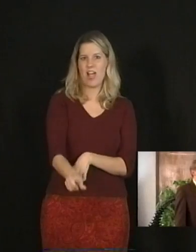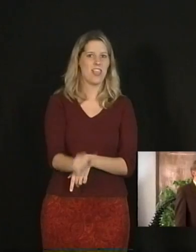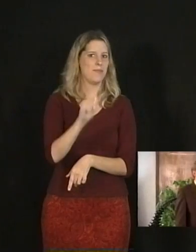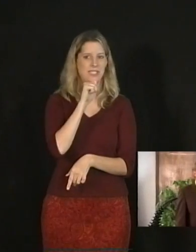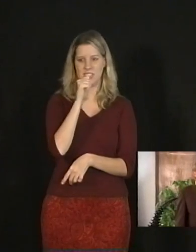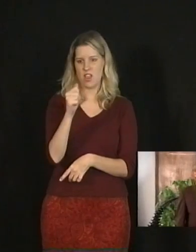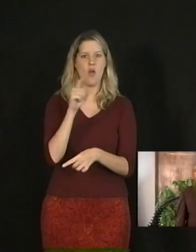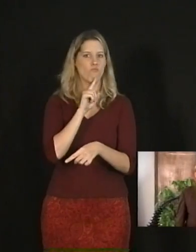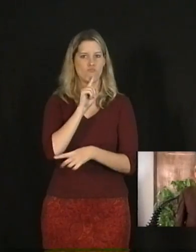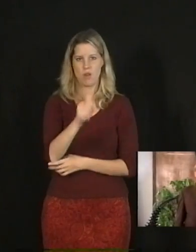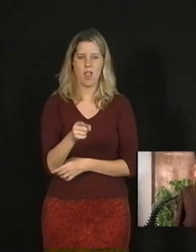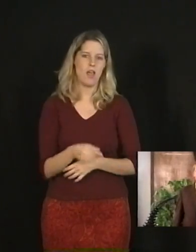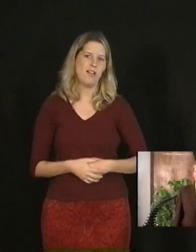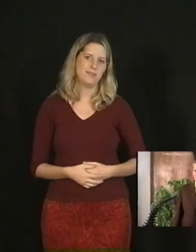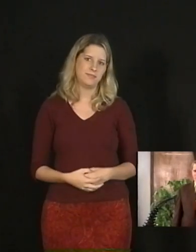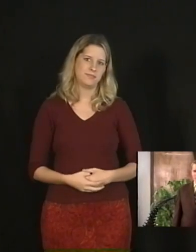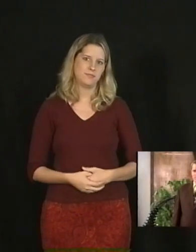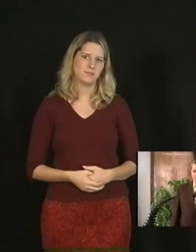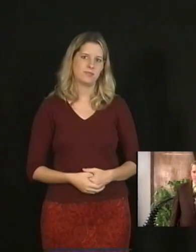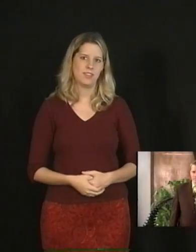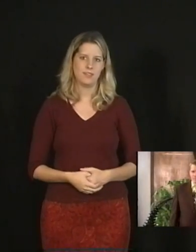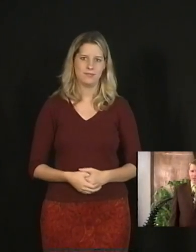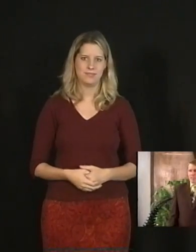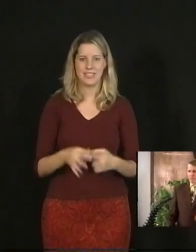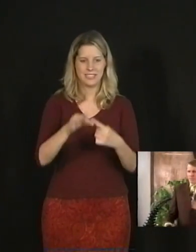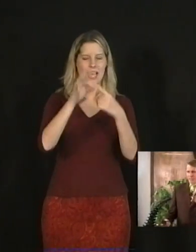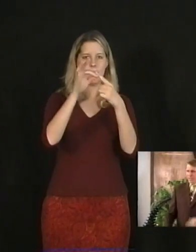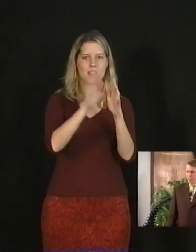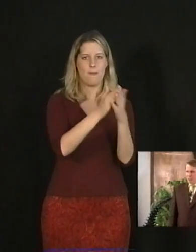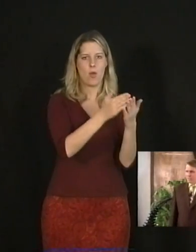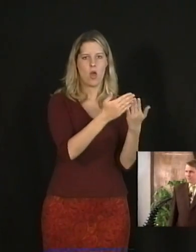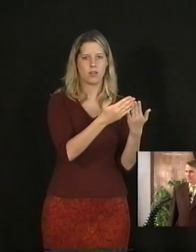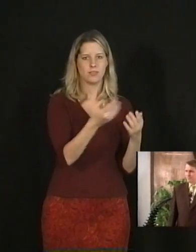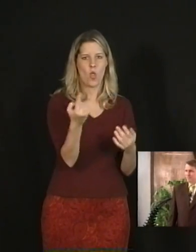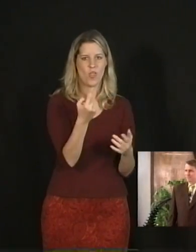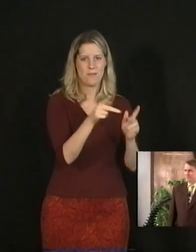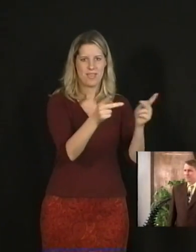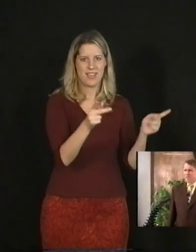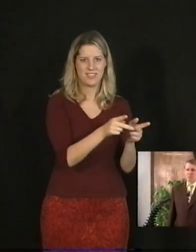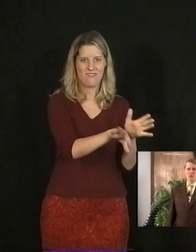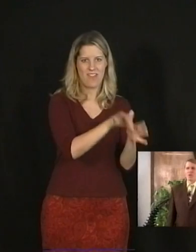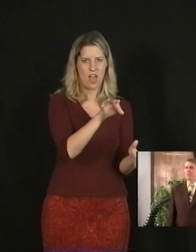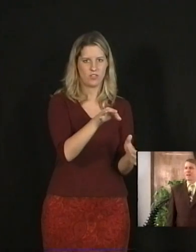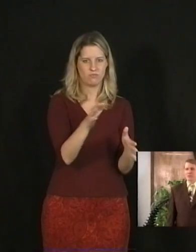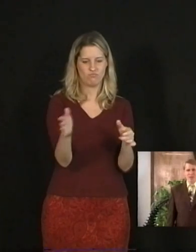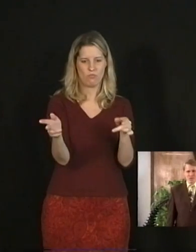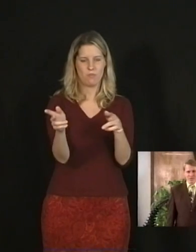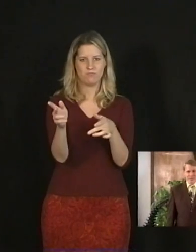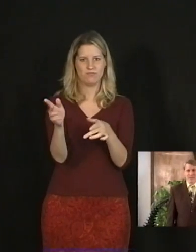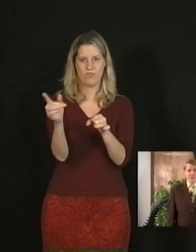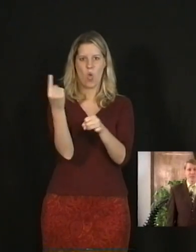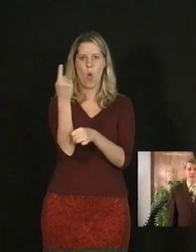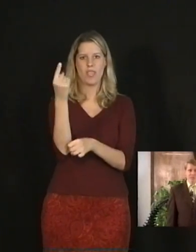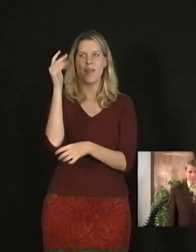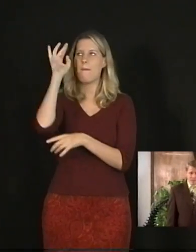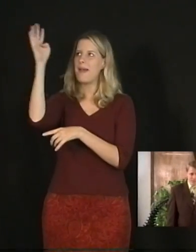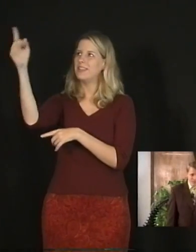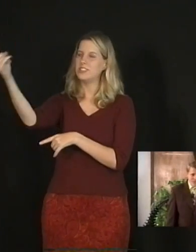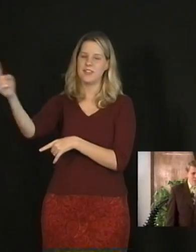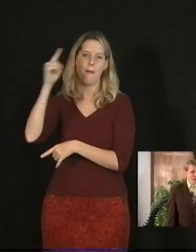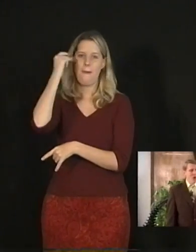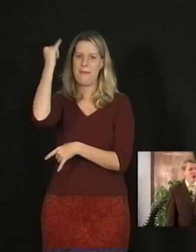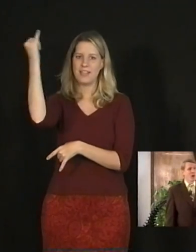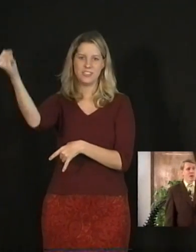column does not exist any place in the world, except in the textbooks. It's pure imagination. It doesn't